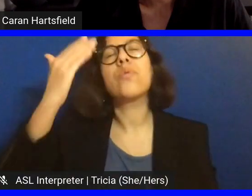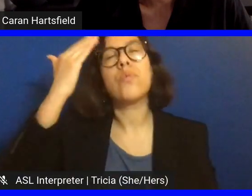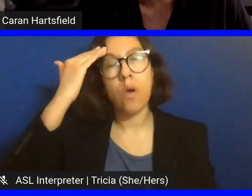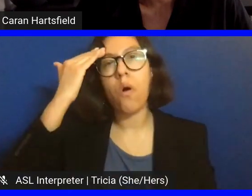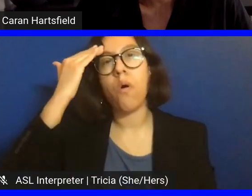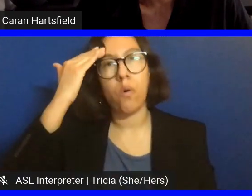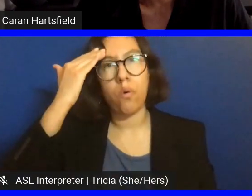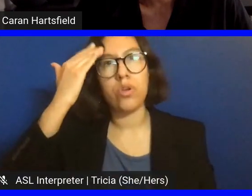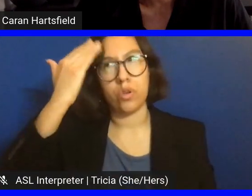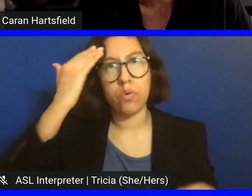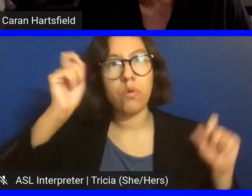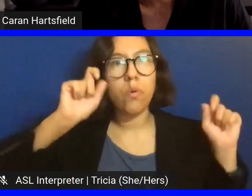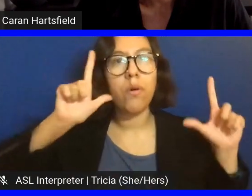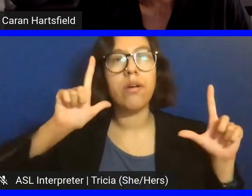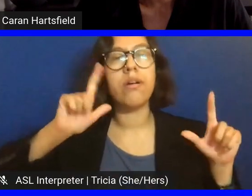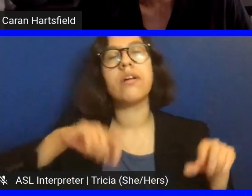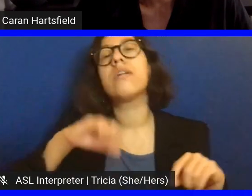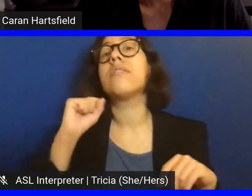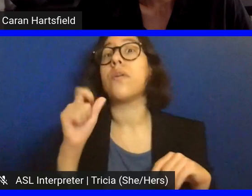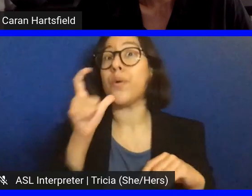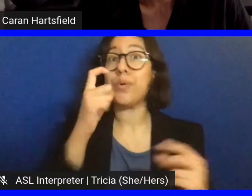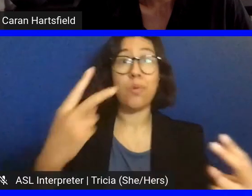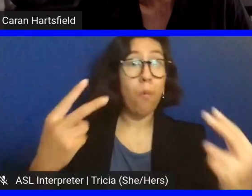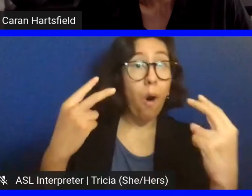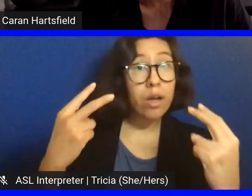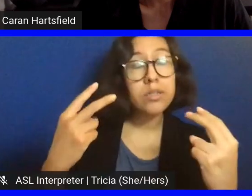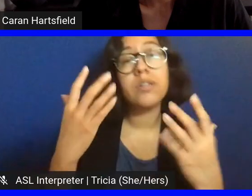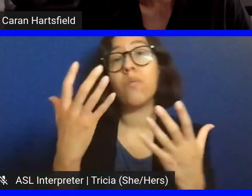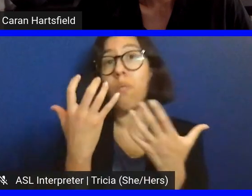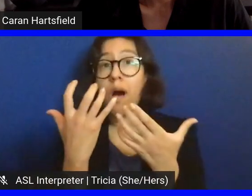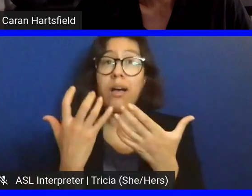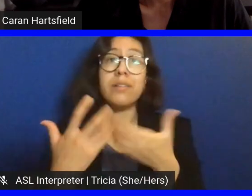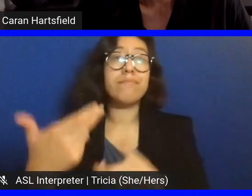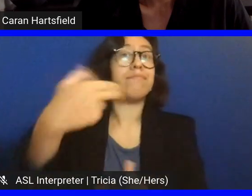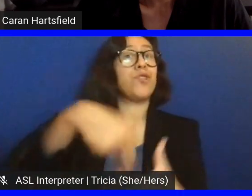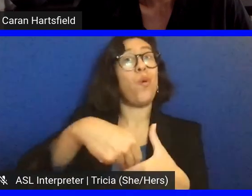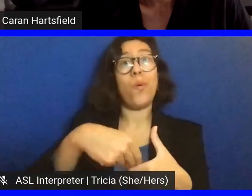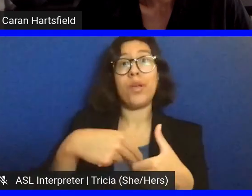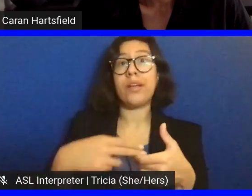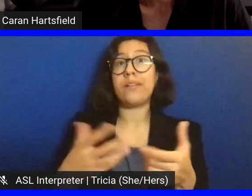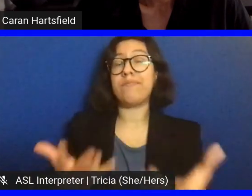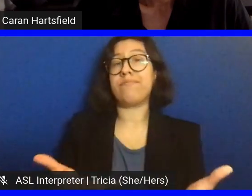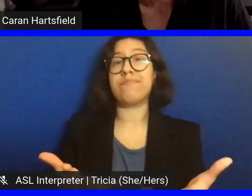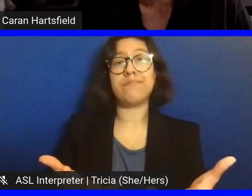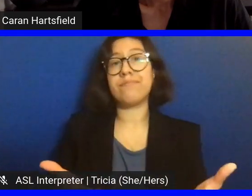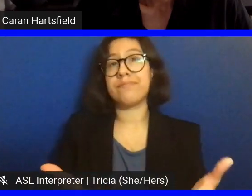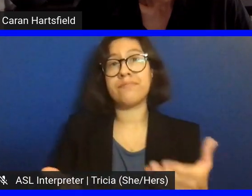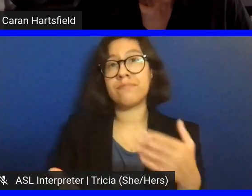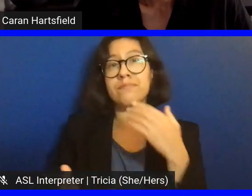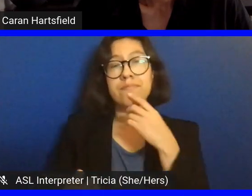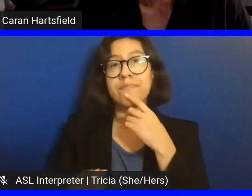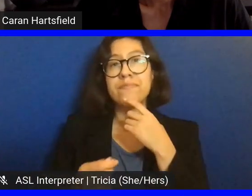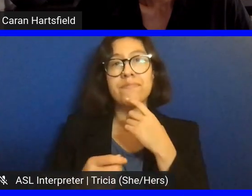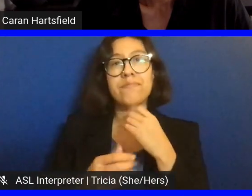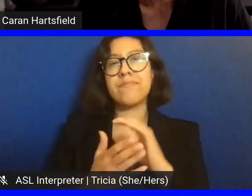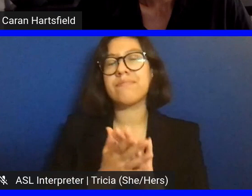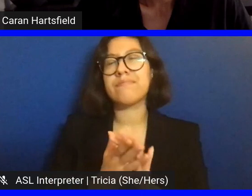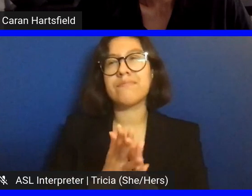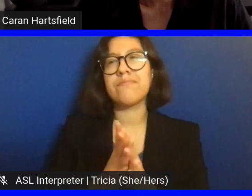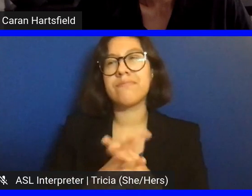So to anybody watching, to anybody that wants to participate, you know, there's a